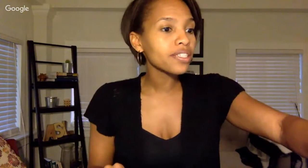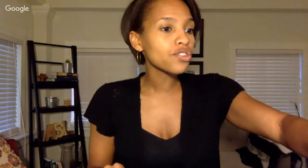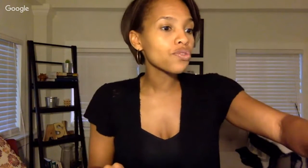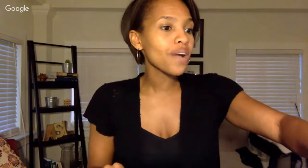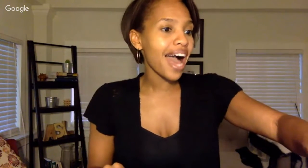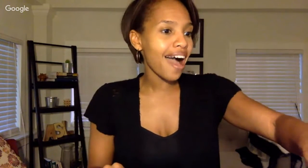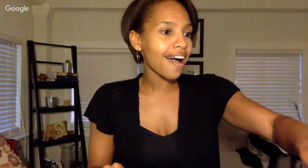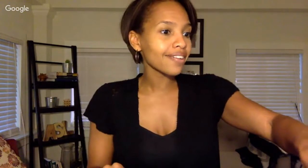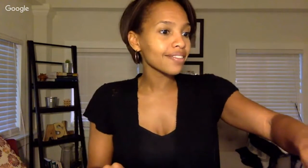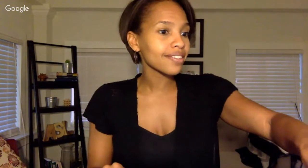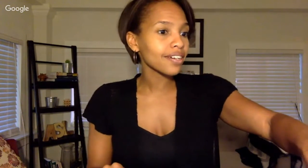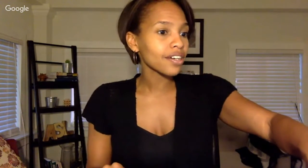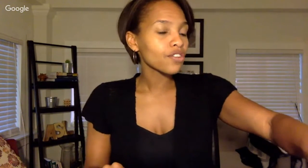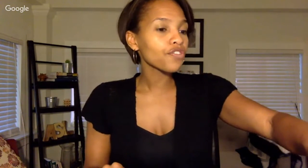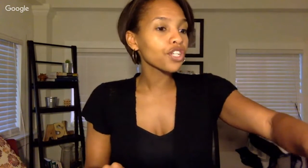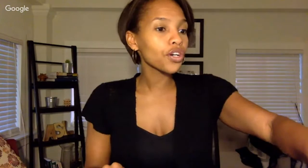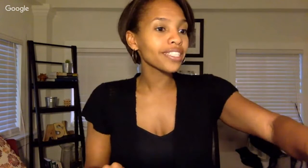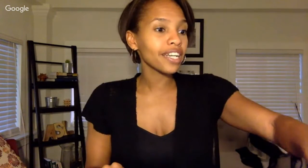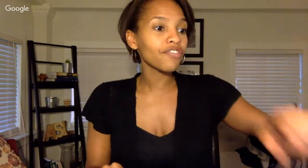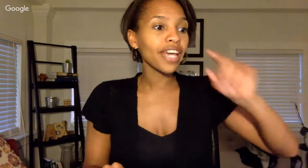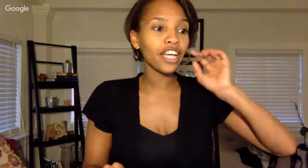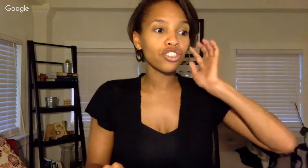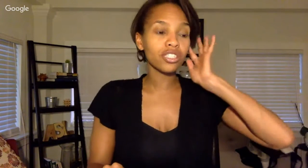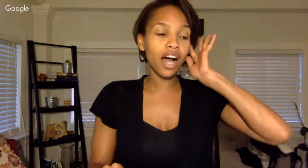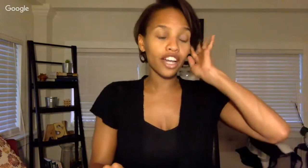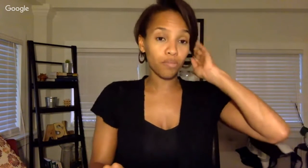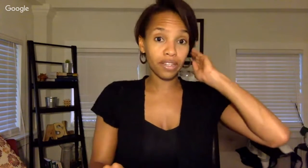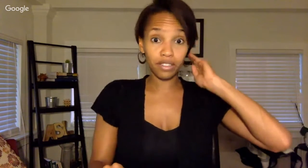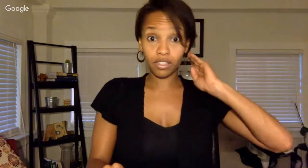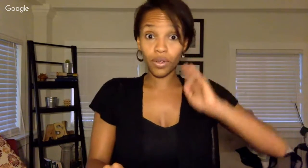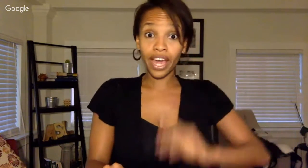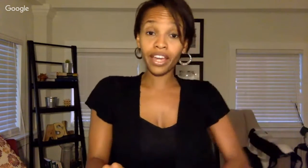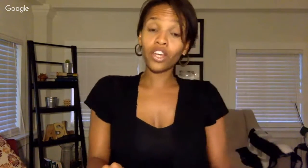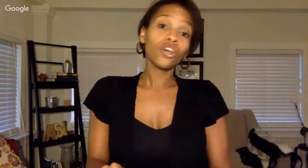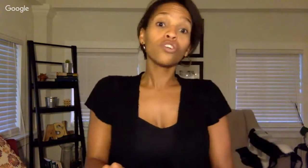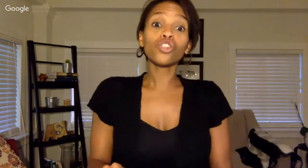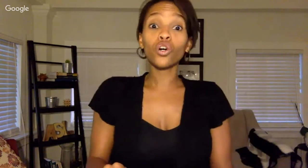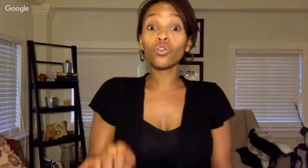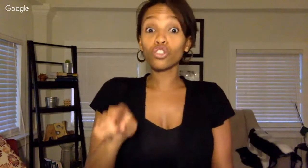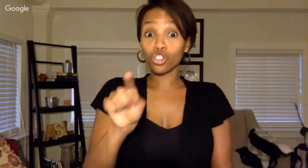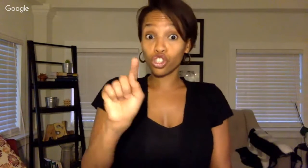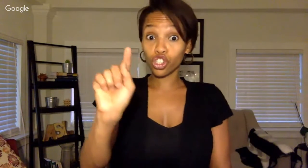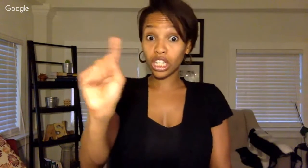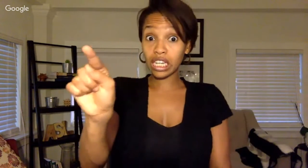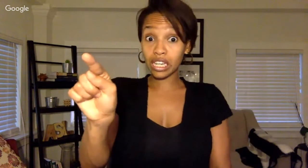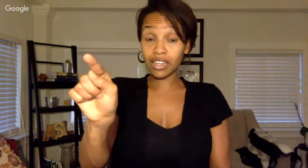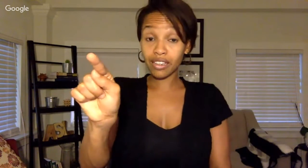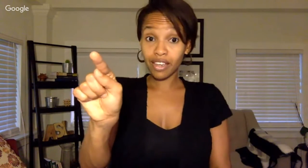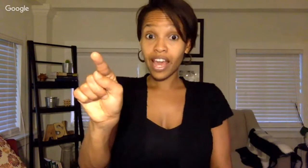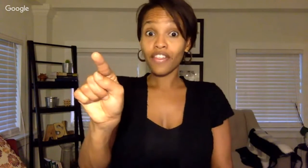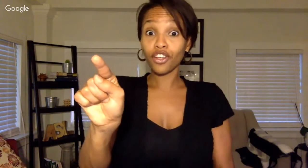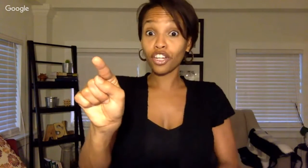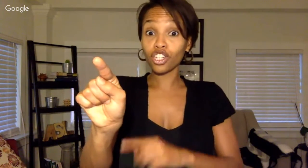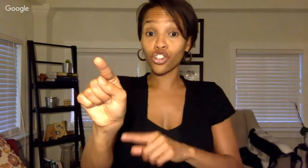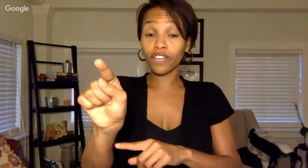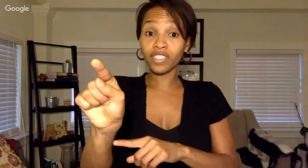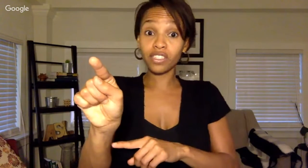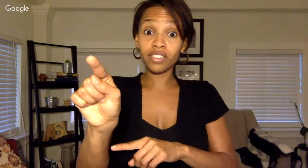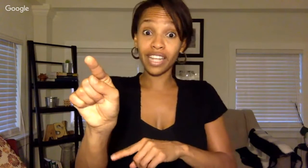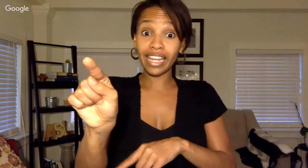to ask for your identification documents, okay? So she, then you're going to shift slightly